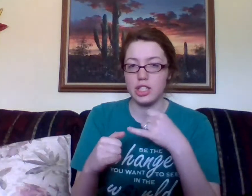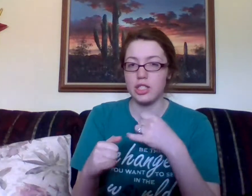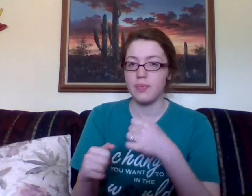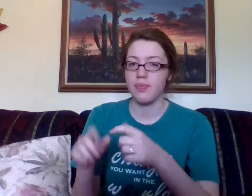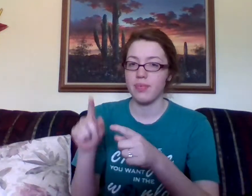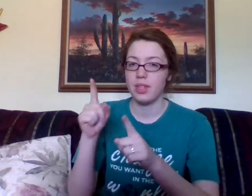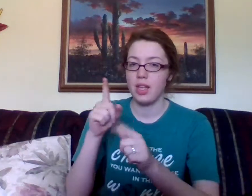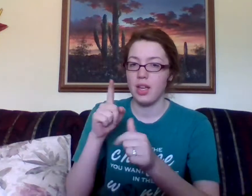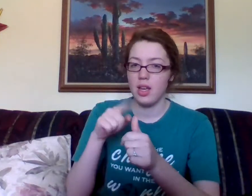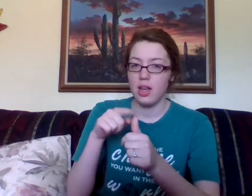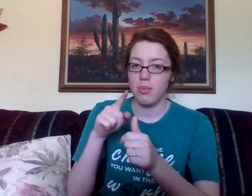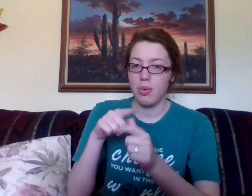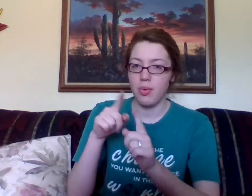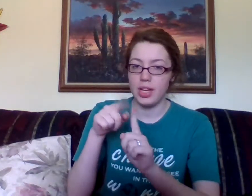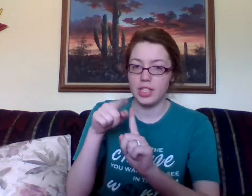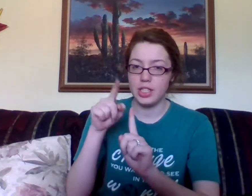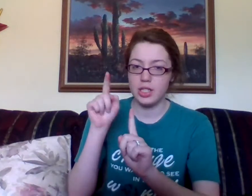last point.